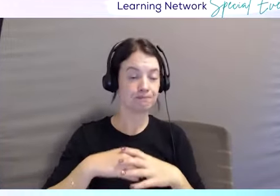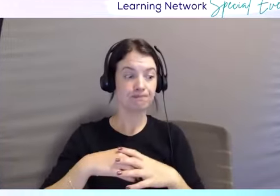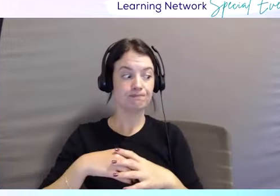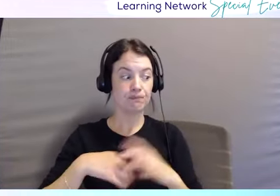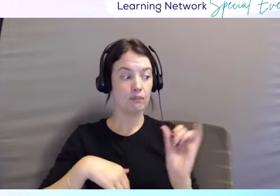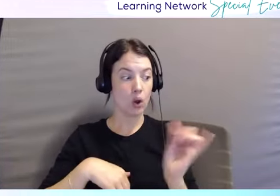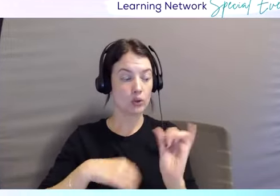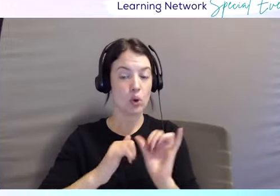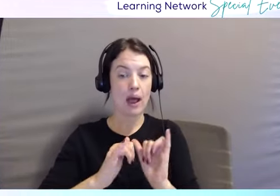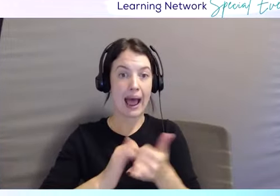be permanent